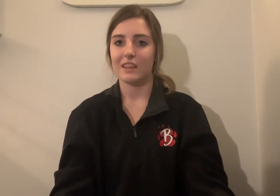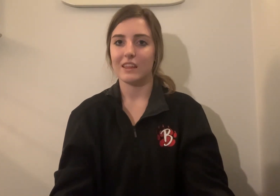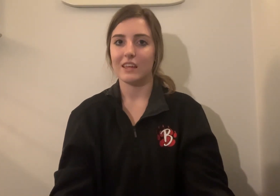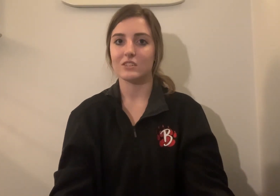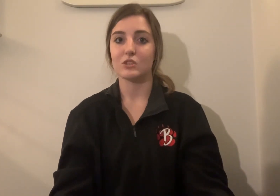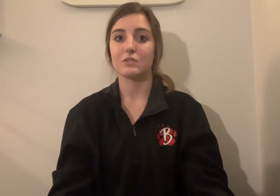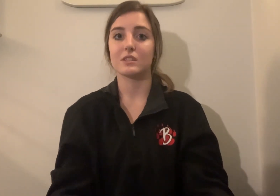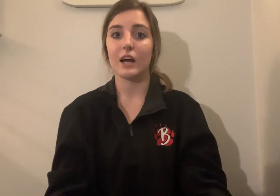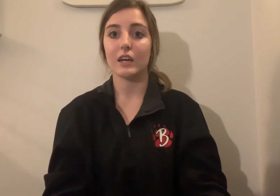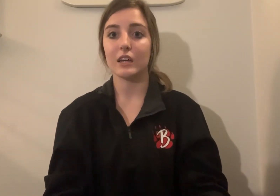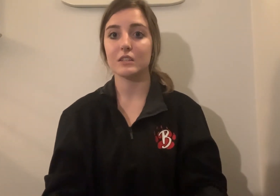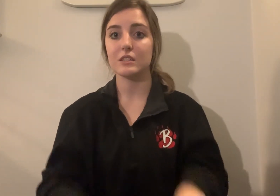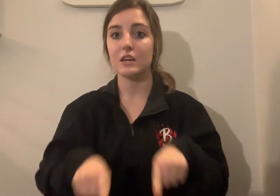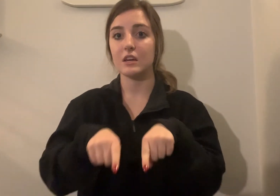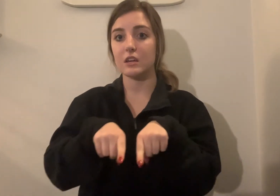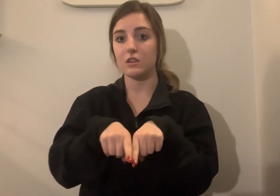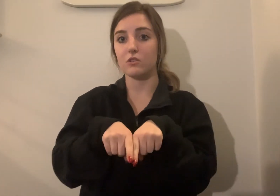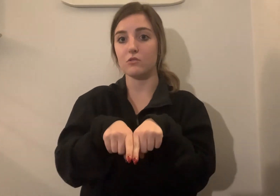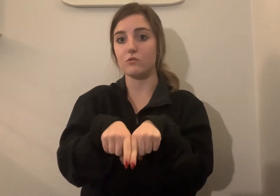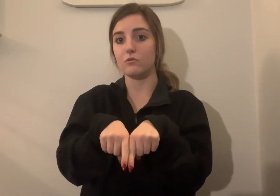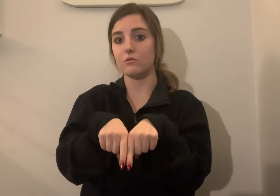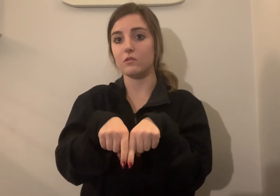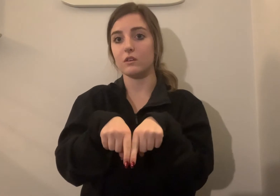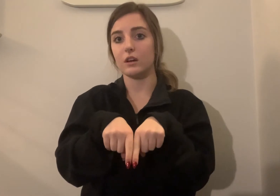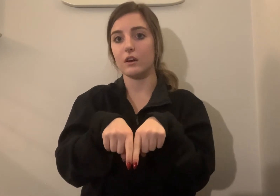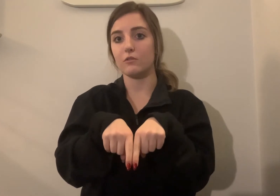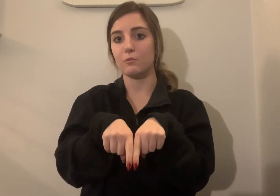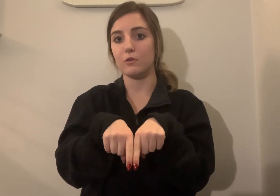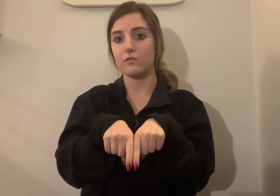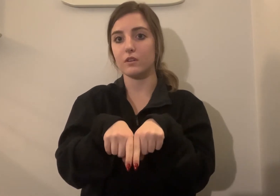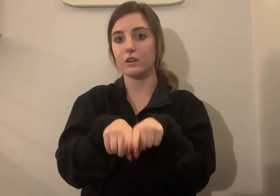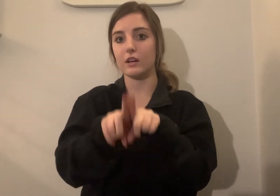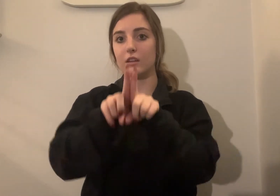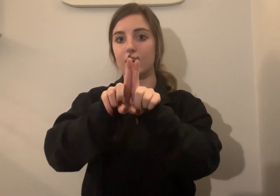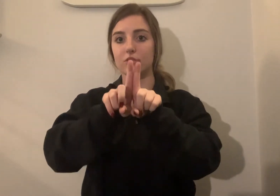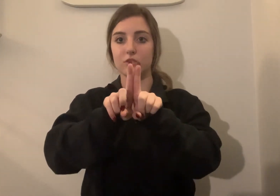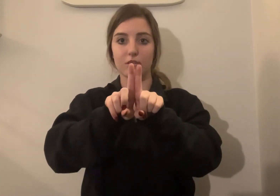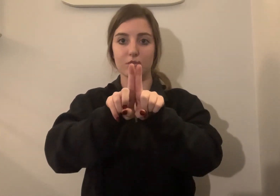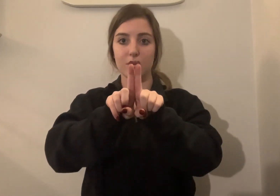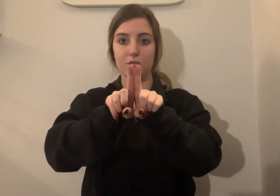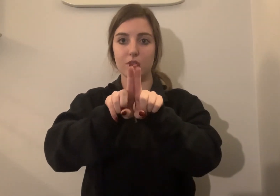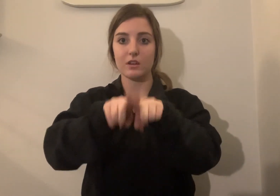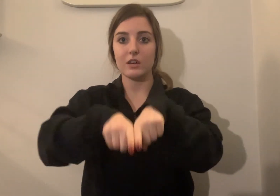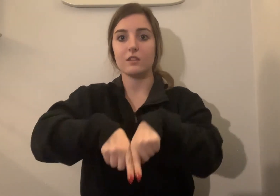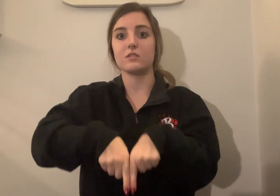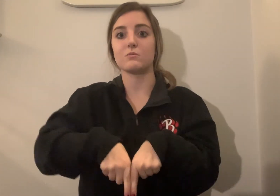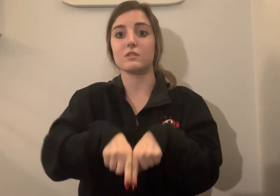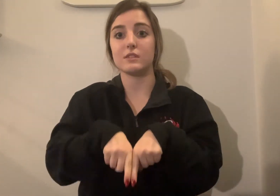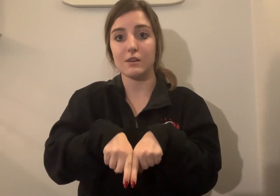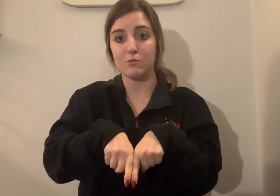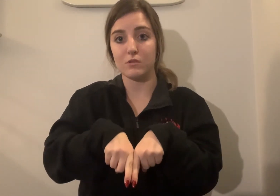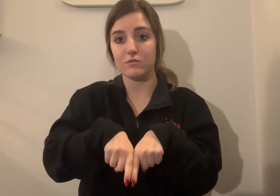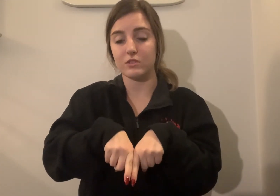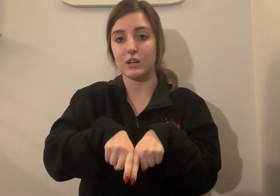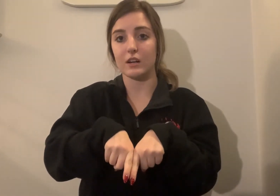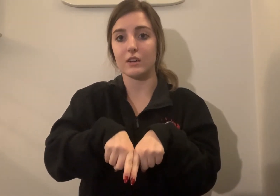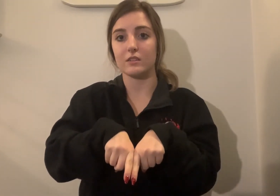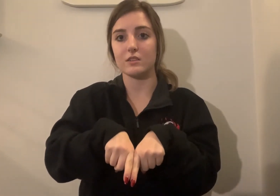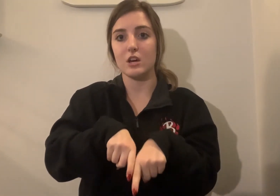And so stockings, you have your pointer finger, kind of like how star was upward. This one is downward for stockings. You